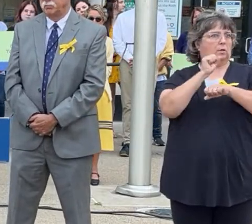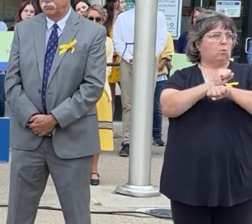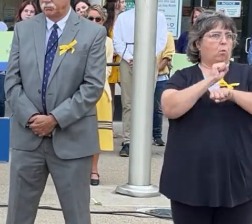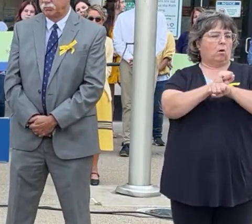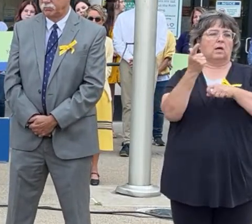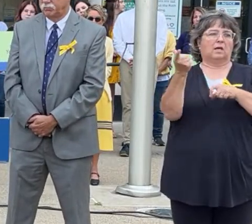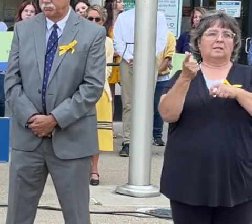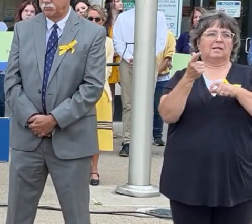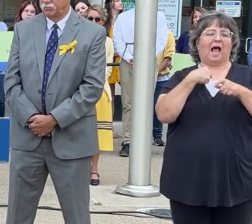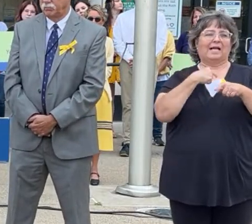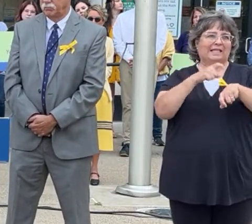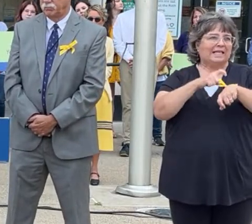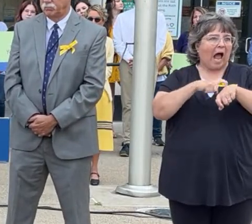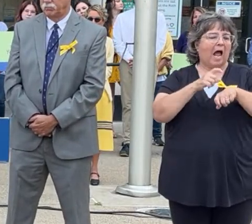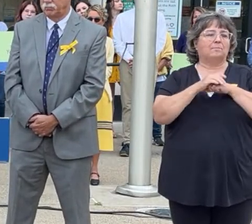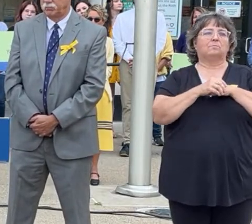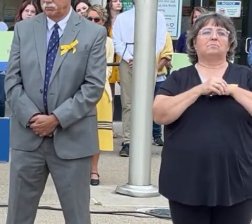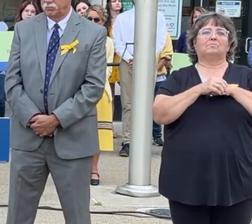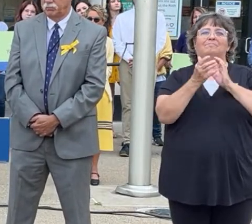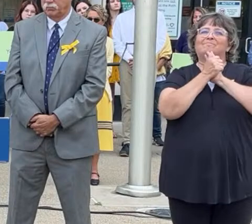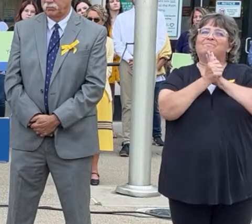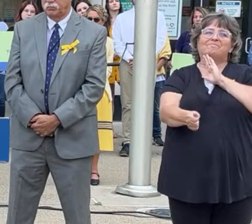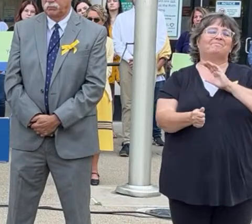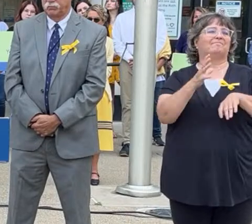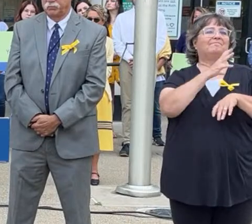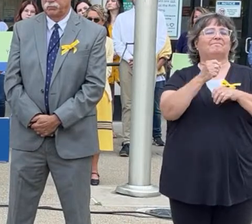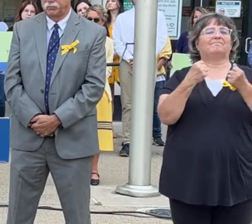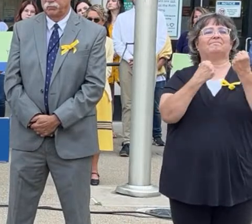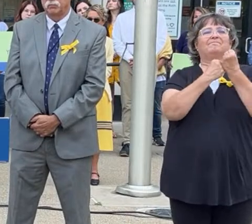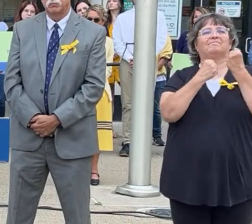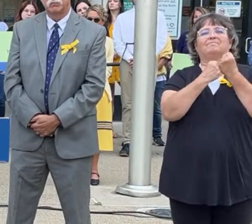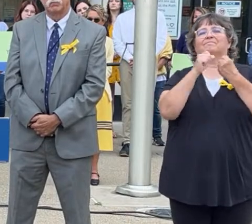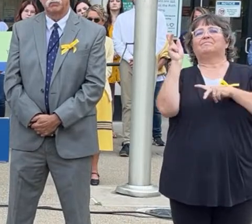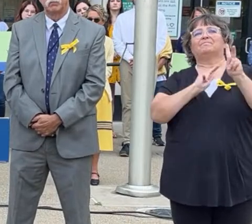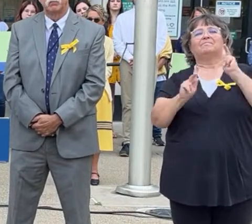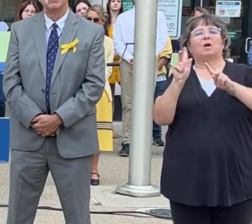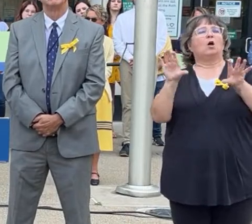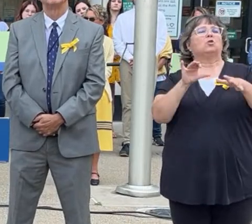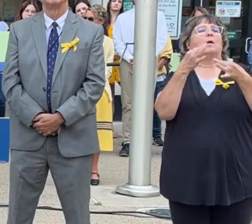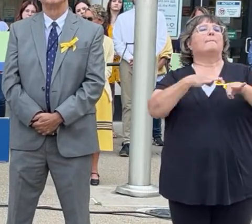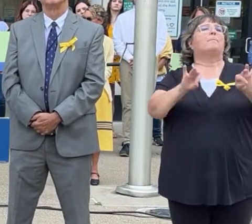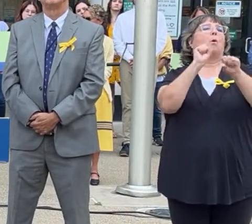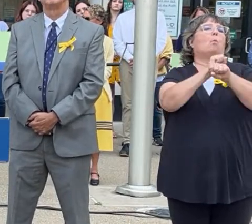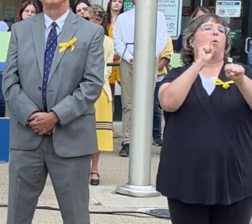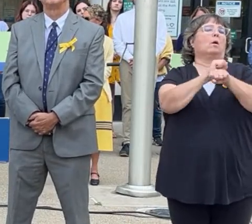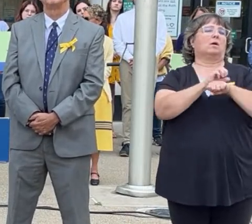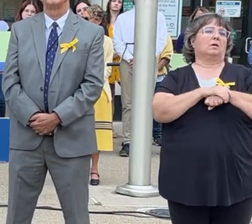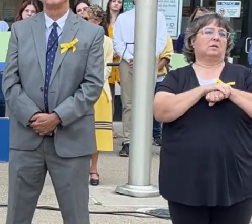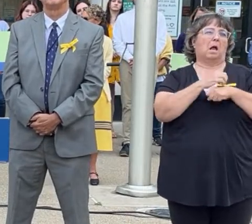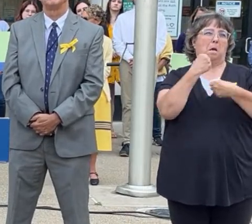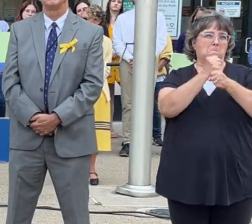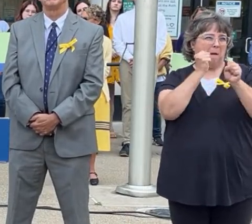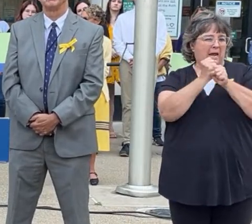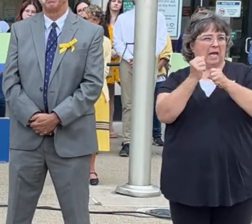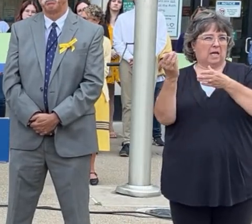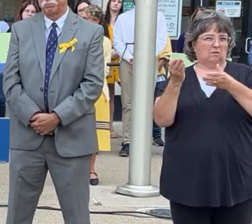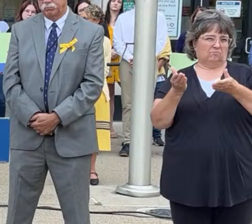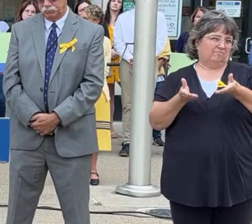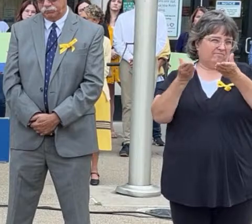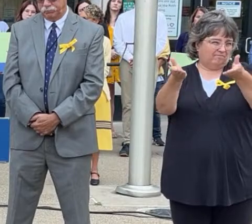Mark has invested his time, his expertise in supporting others doing this important work, creating and